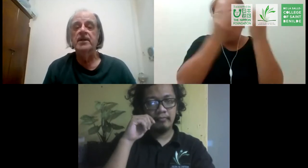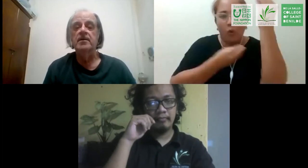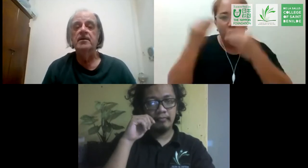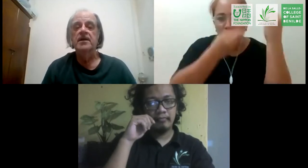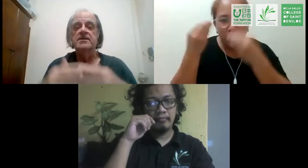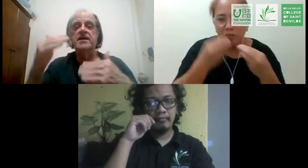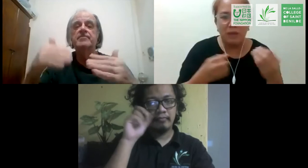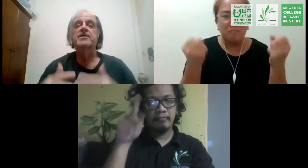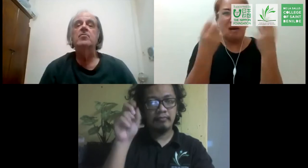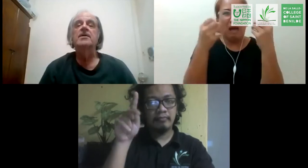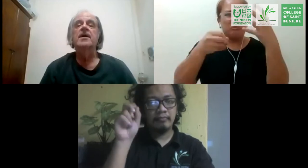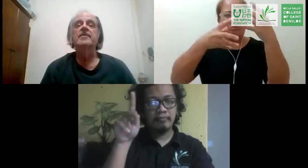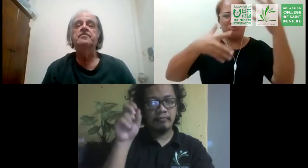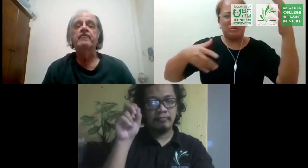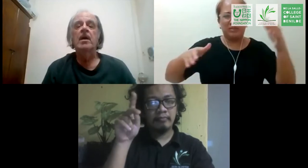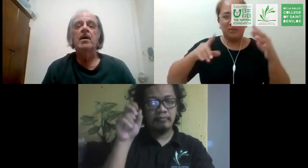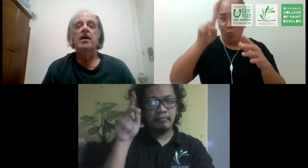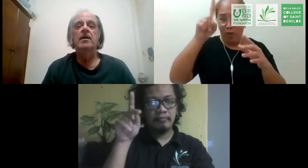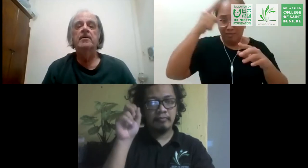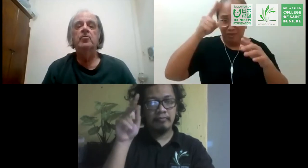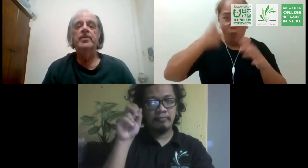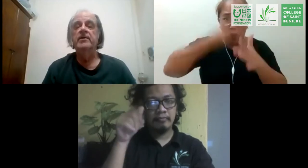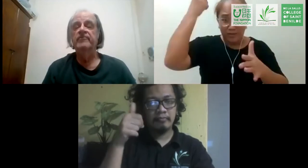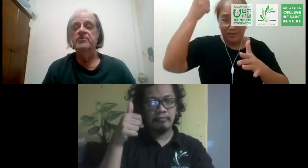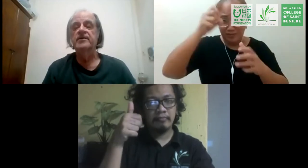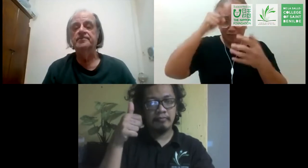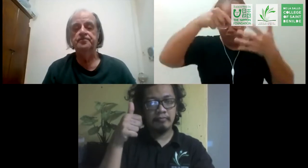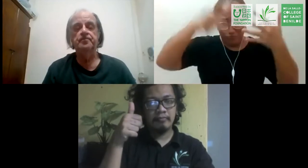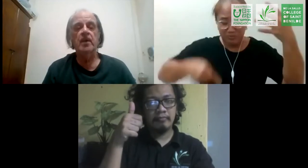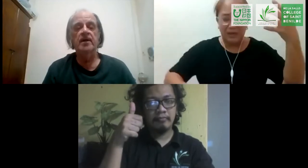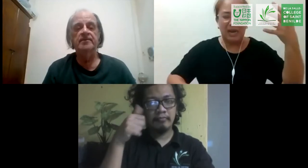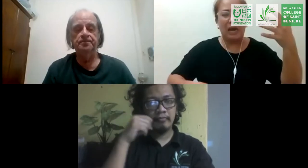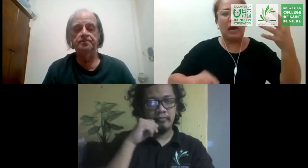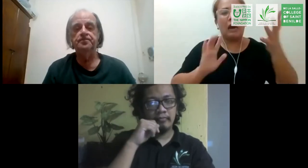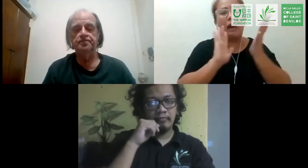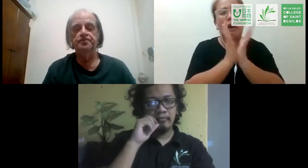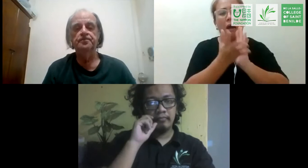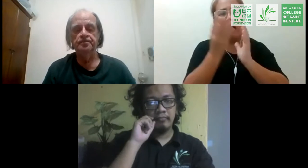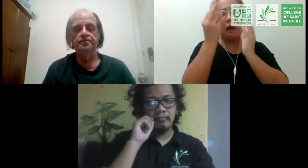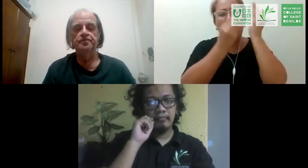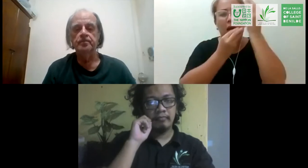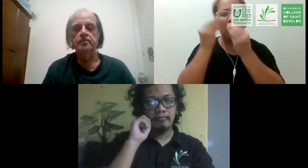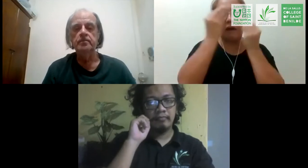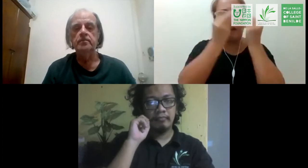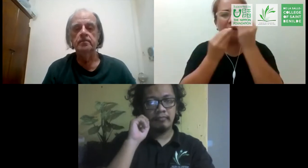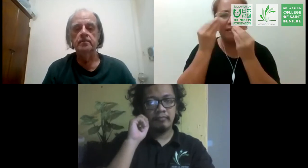too many steps at one time, it will be confusing. Yeah.